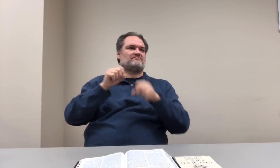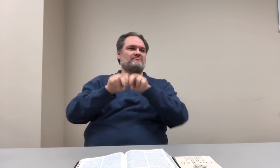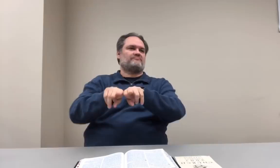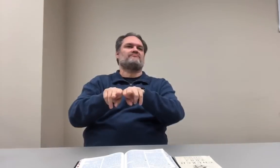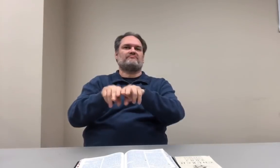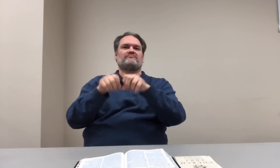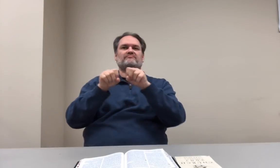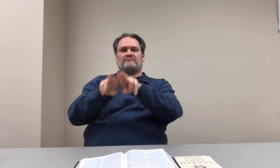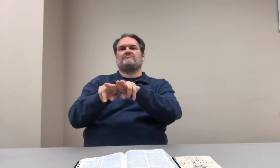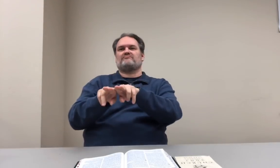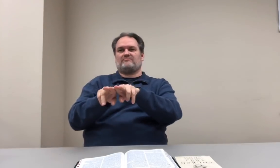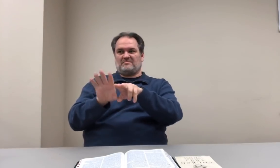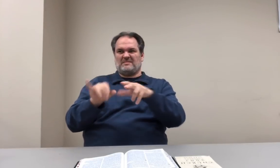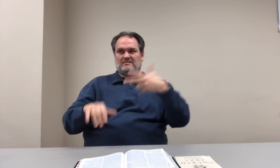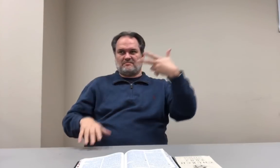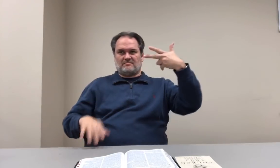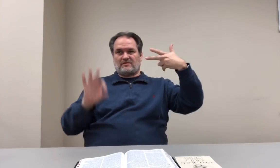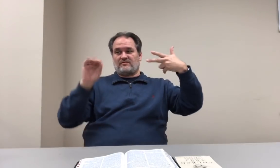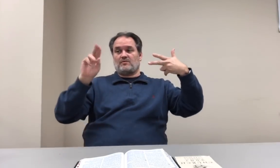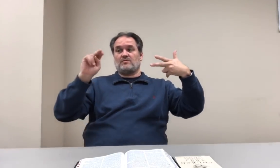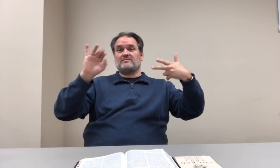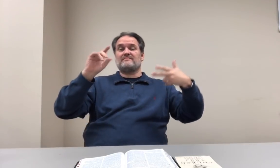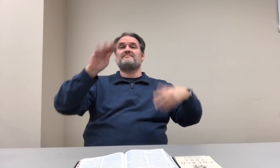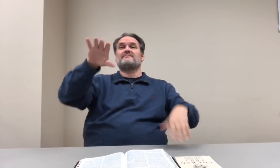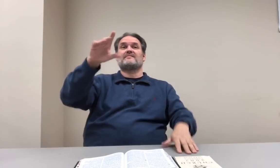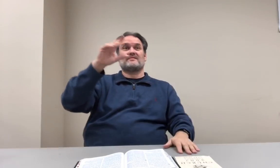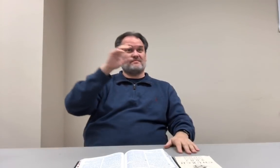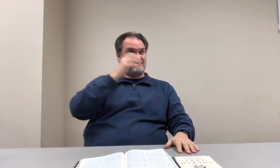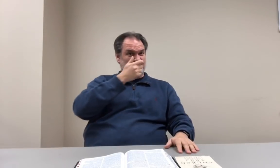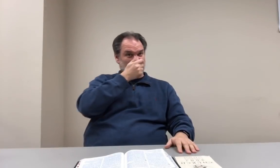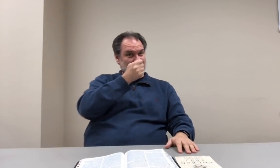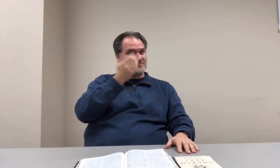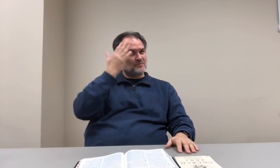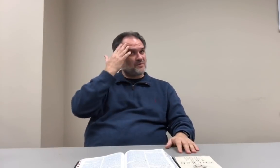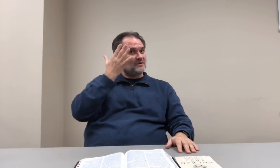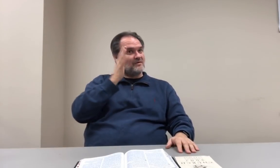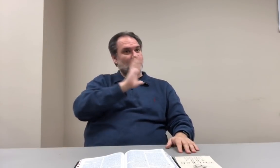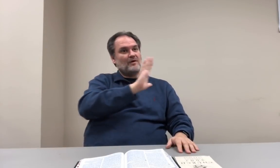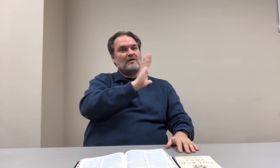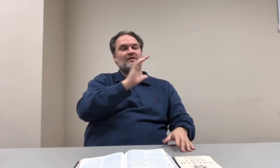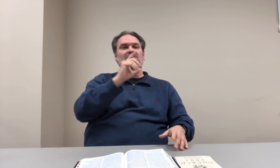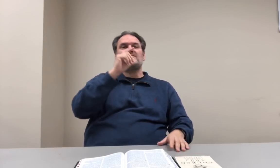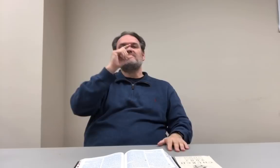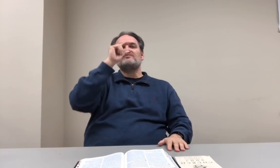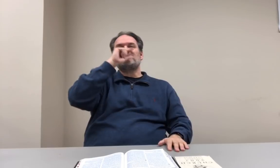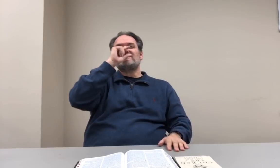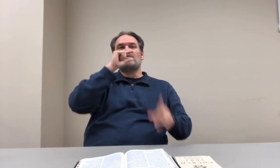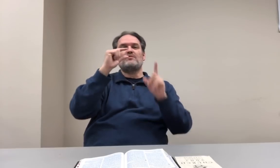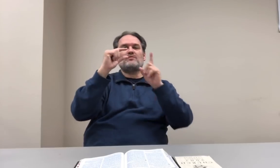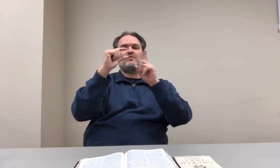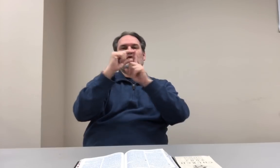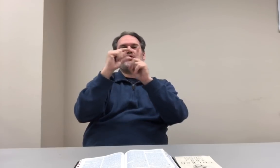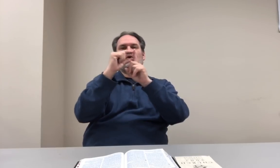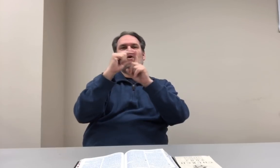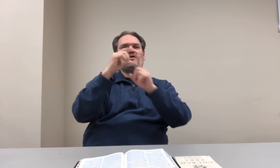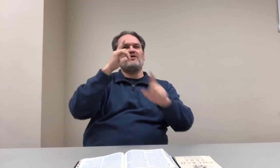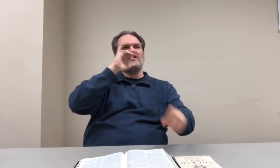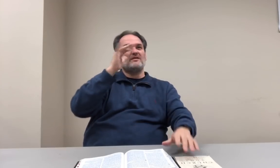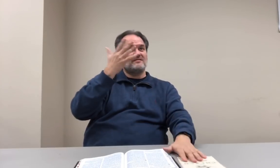any historic confession, any Reformed doctrinal statement, anything you can read, and